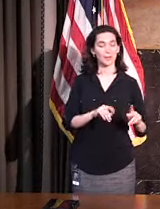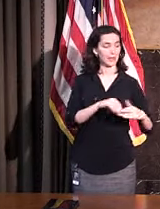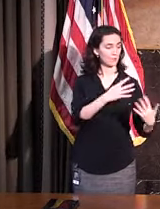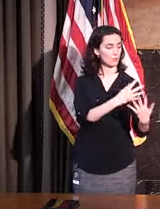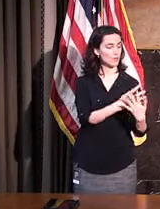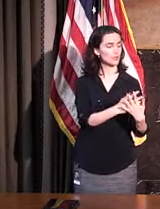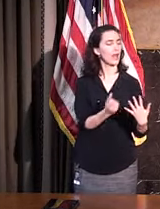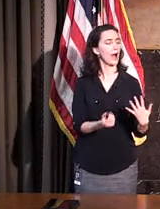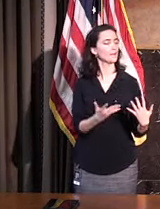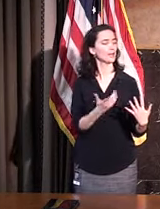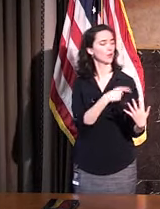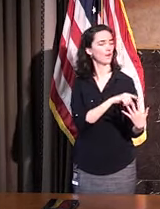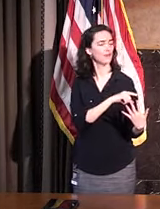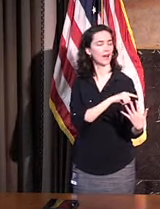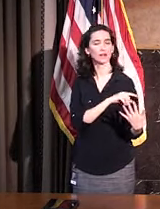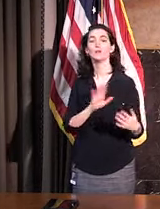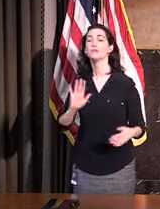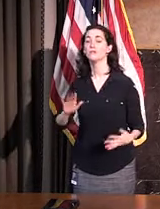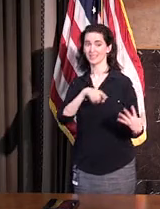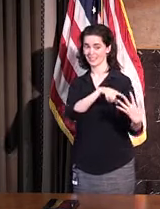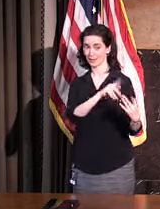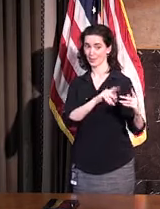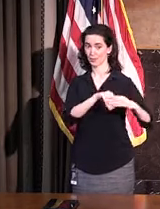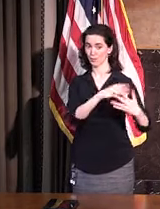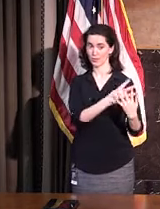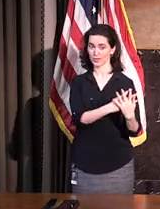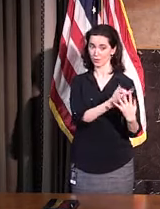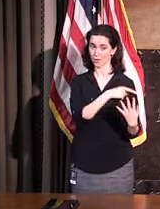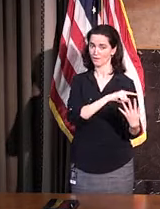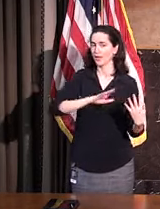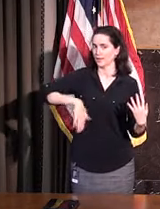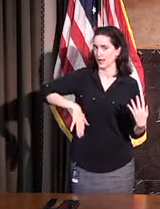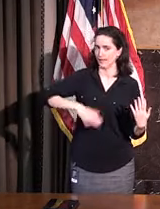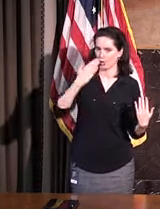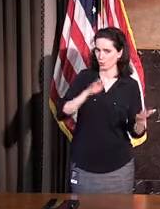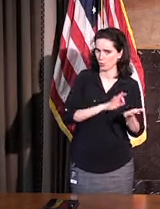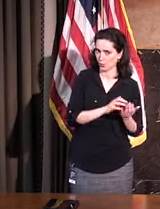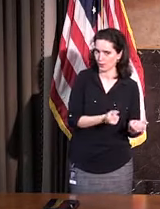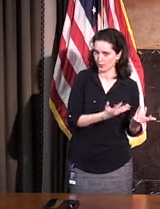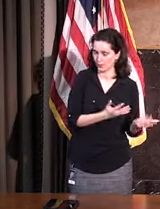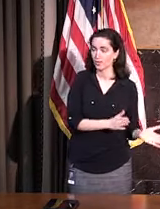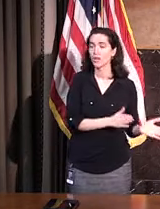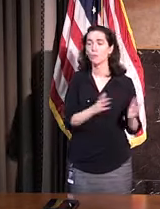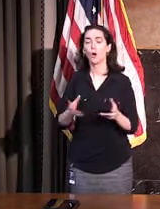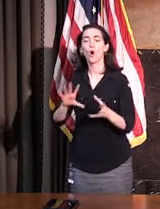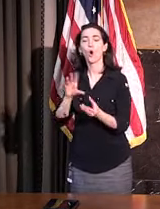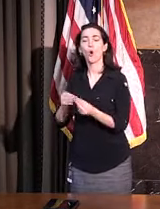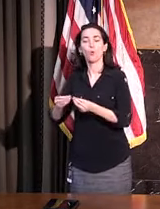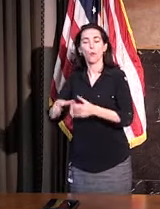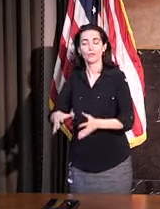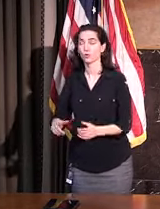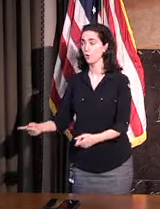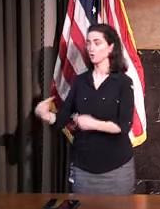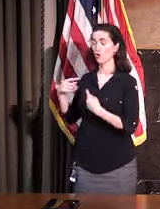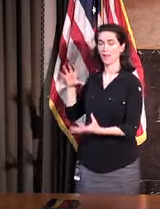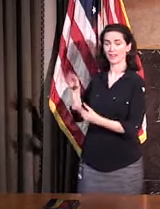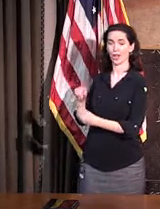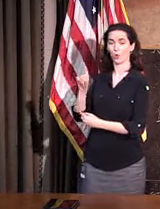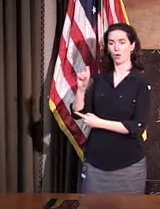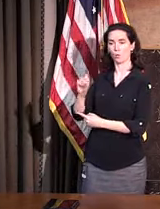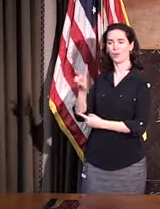prisoners we've been pressured? I don't have an estimate for the prisoner question yet. Total wasted to date out of roughly